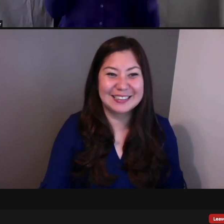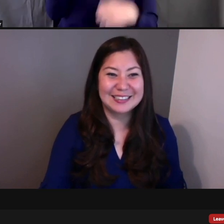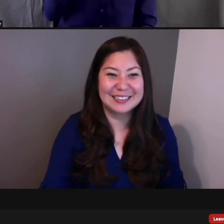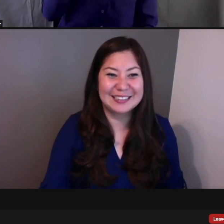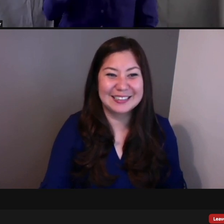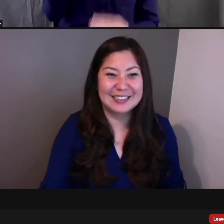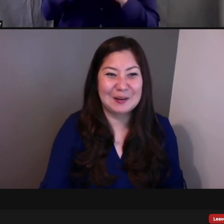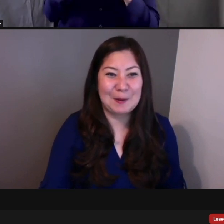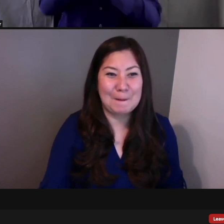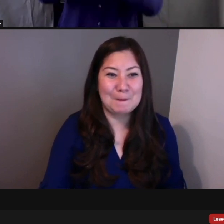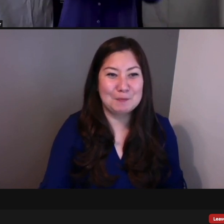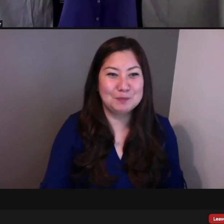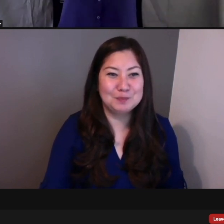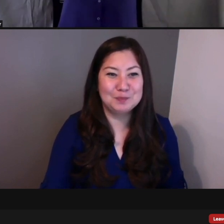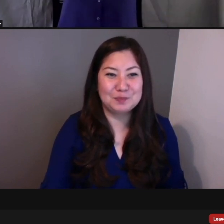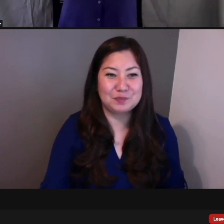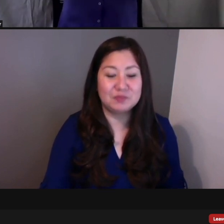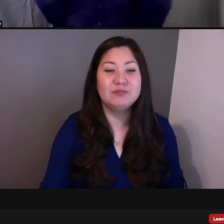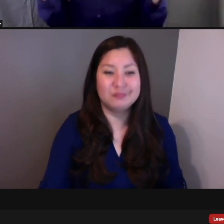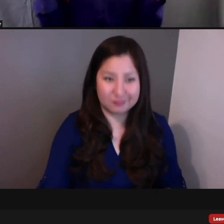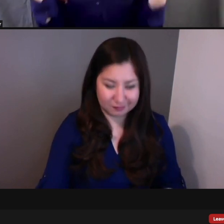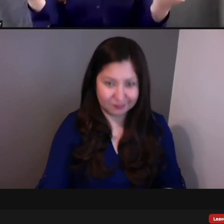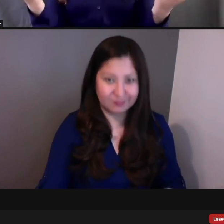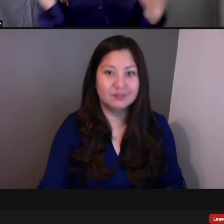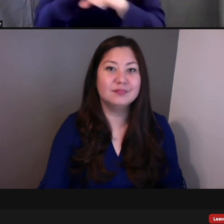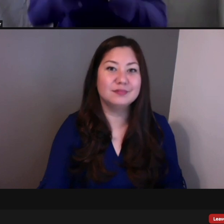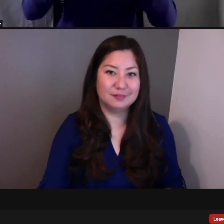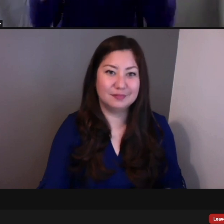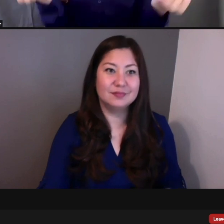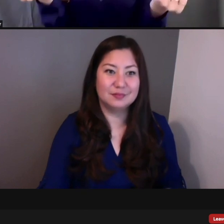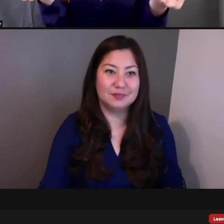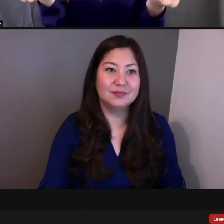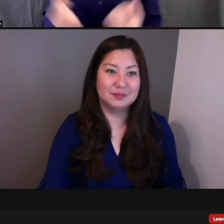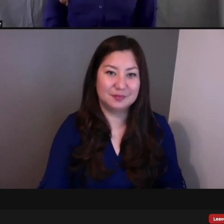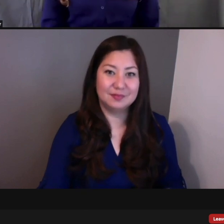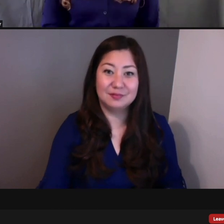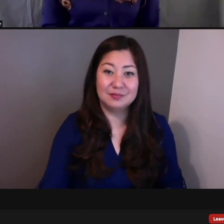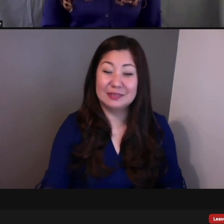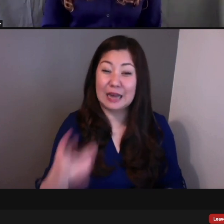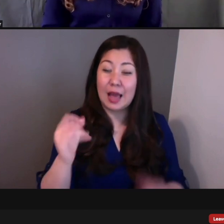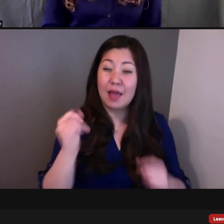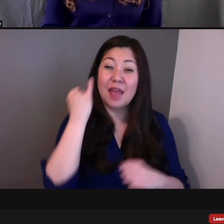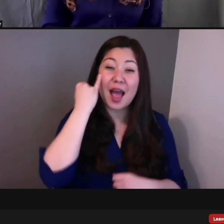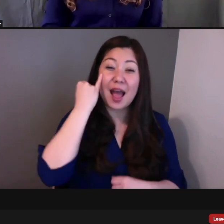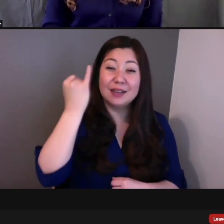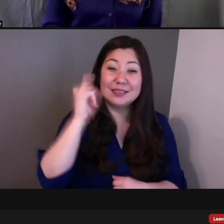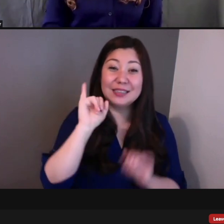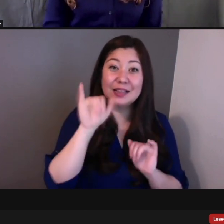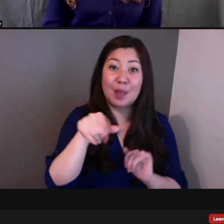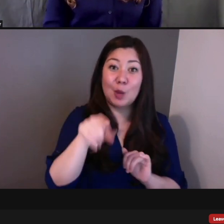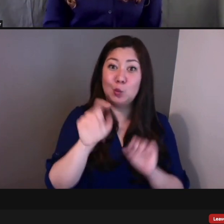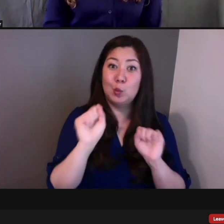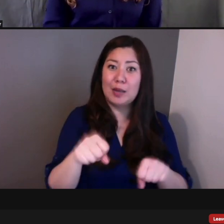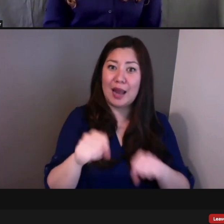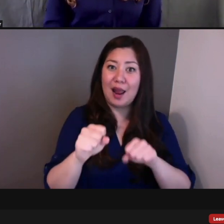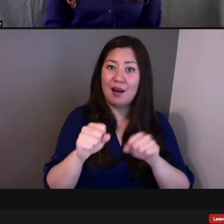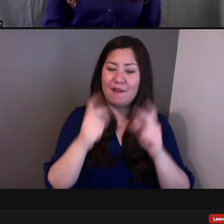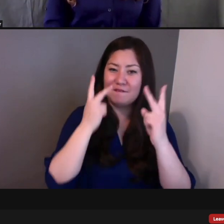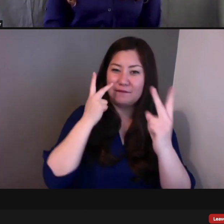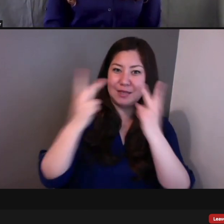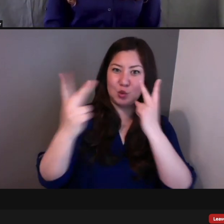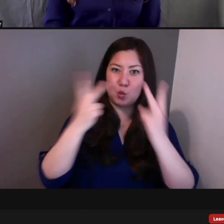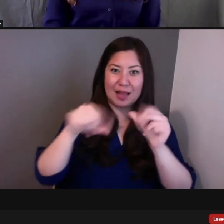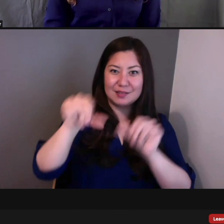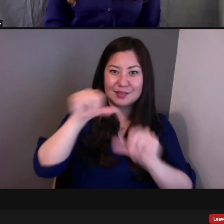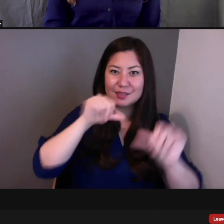So that really was the first day that we had thought about creating a sign name. And Barbara and I were just playing a game that